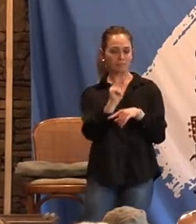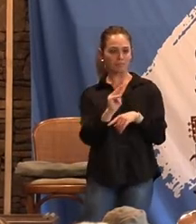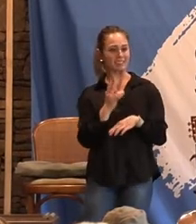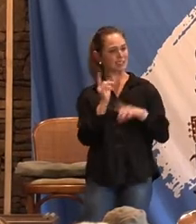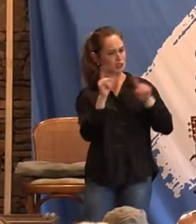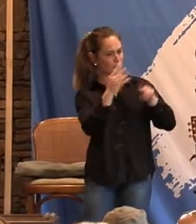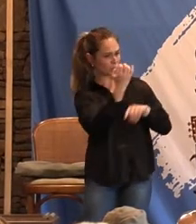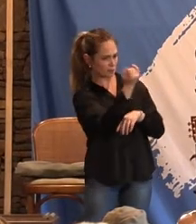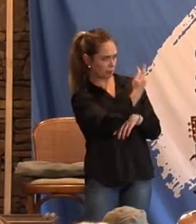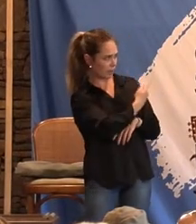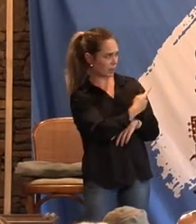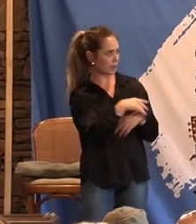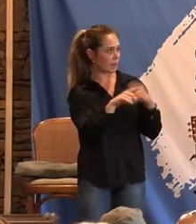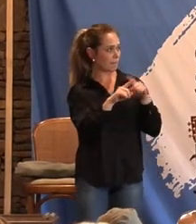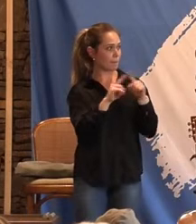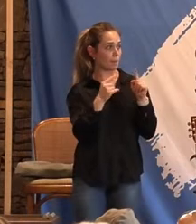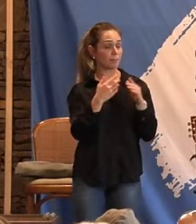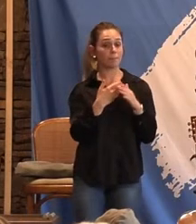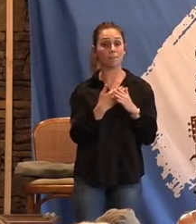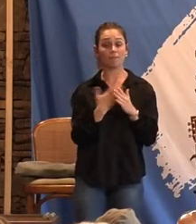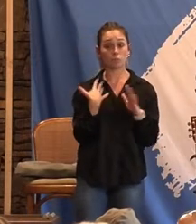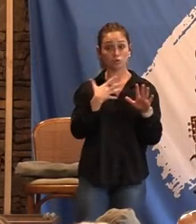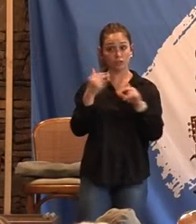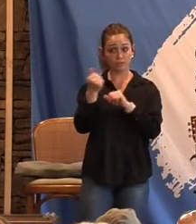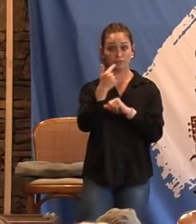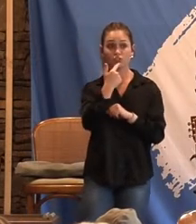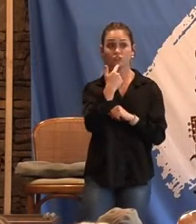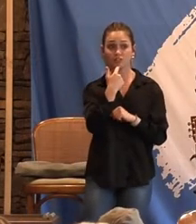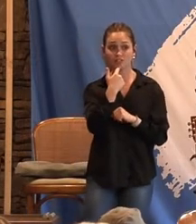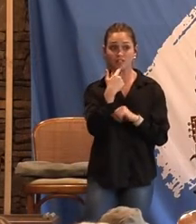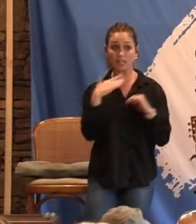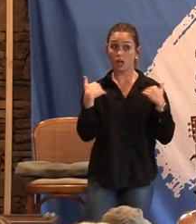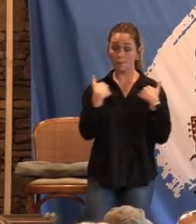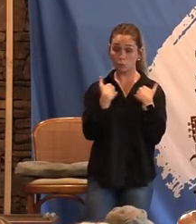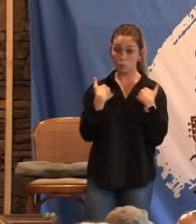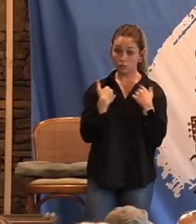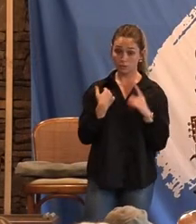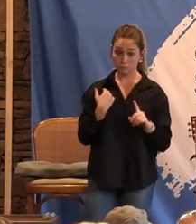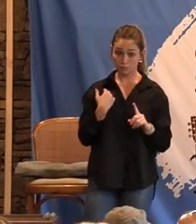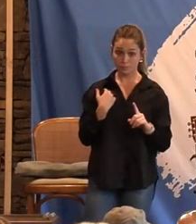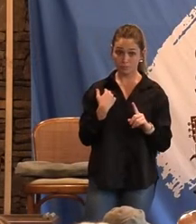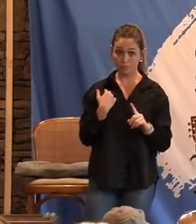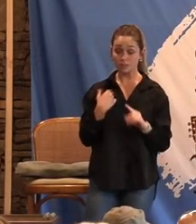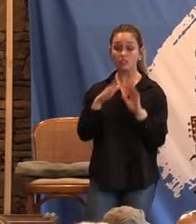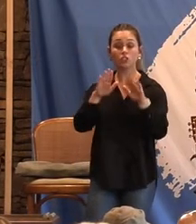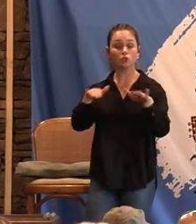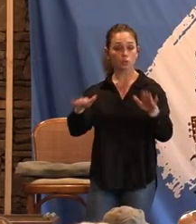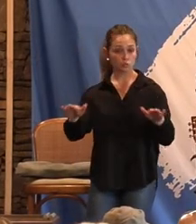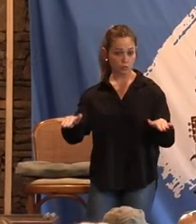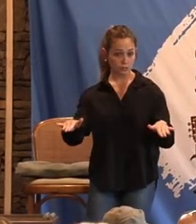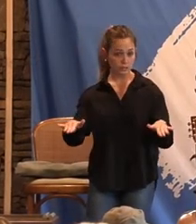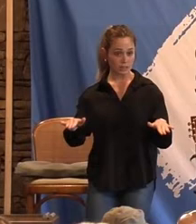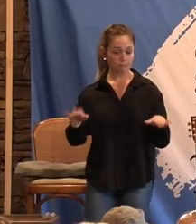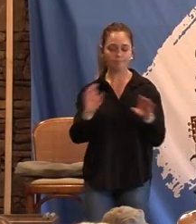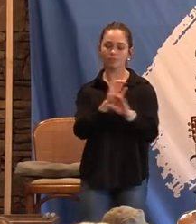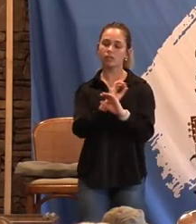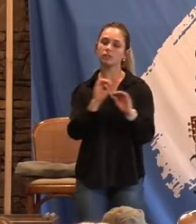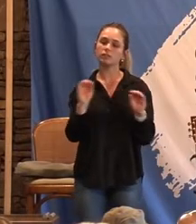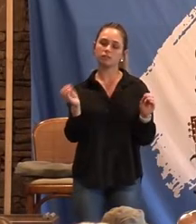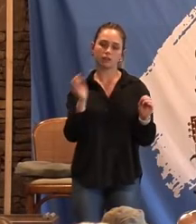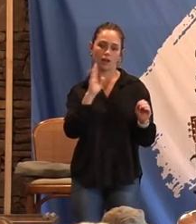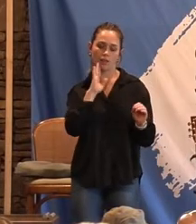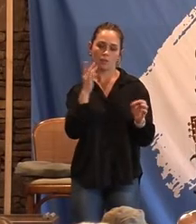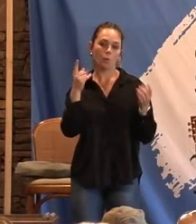to the back. But before she left, she said, animals, children, nothing is going